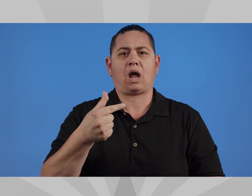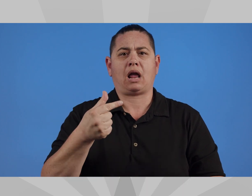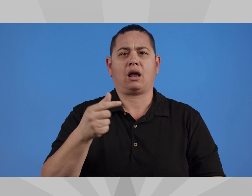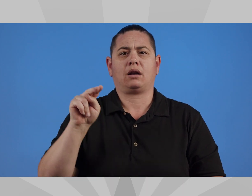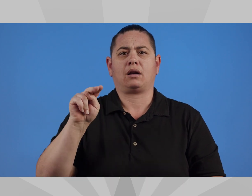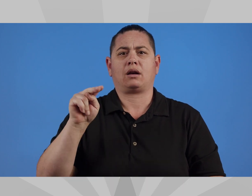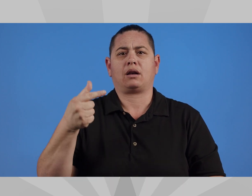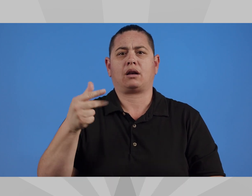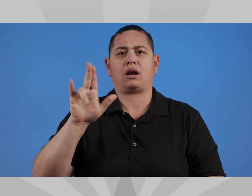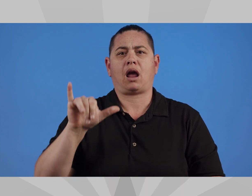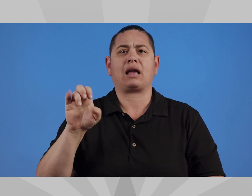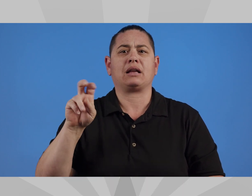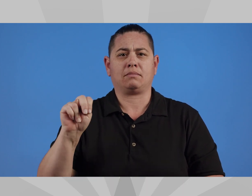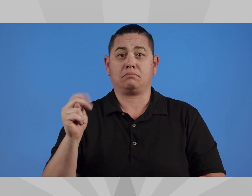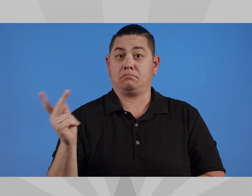conservatives.